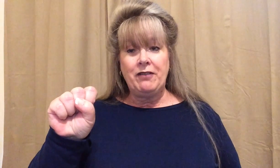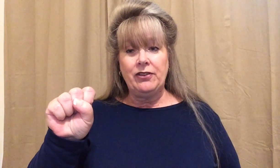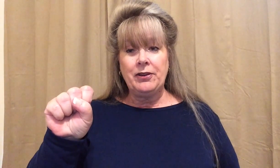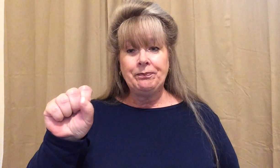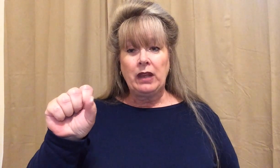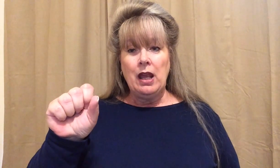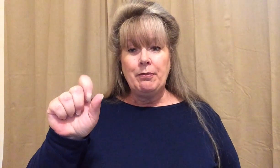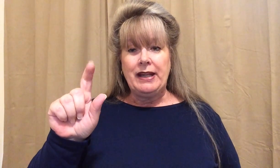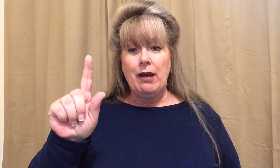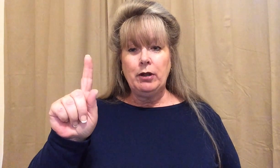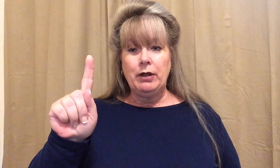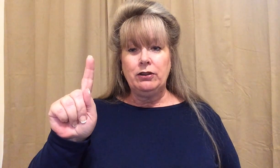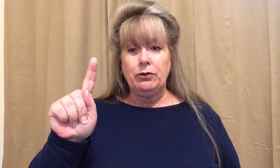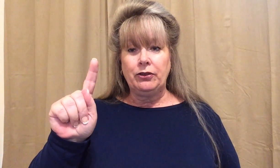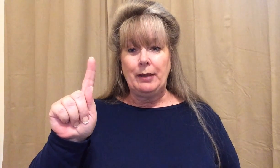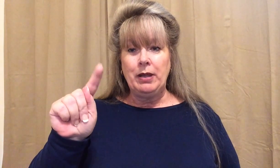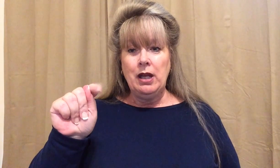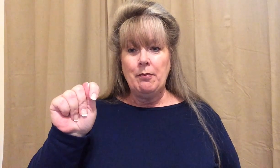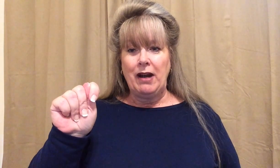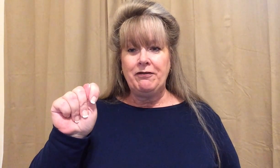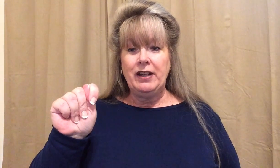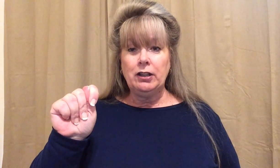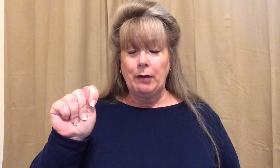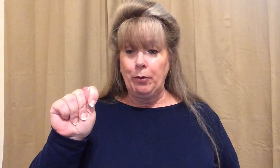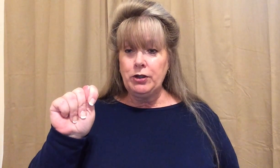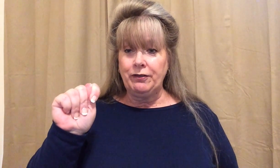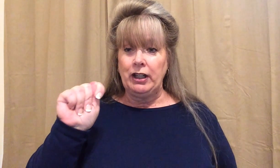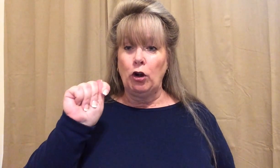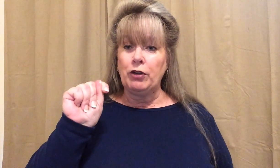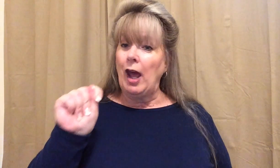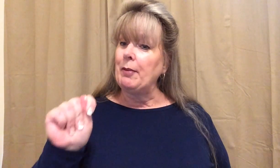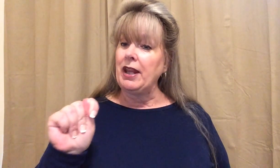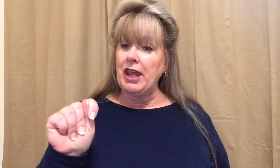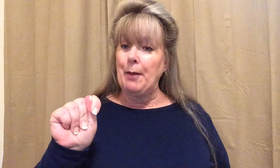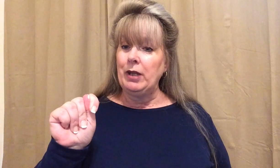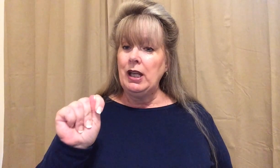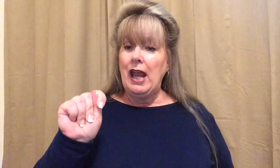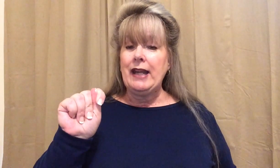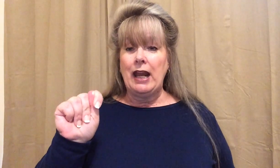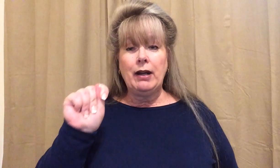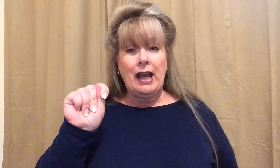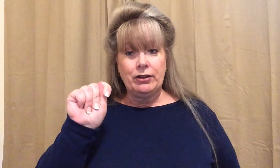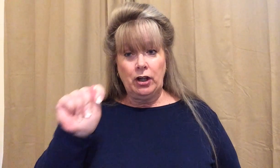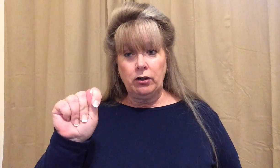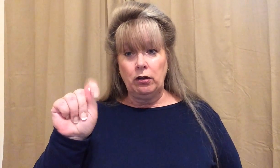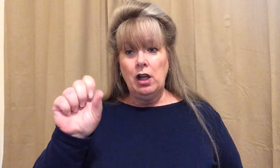fist, but now I'm going to slip my finger, my pointer finger, over top of my thumb. And now I have a turtle.